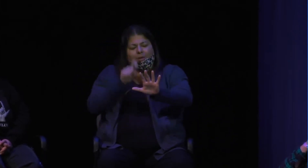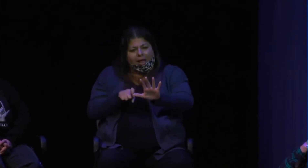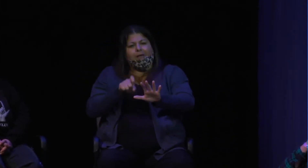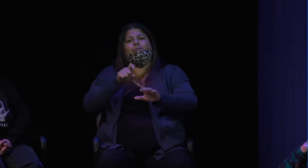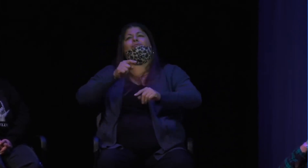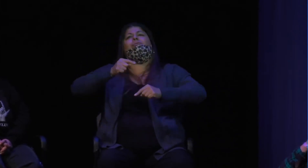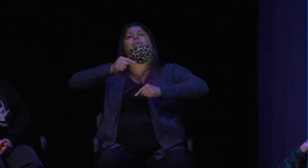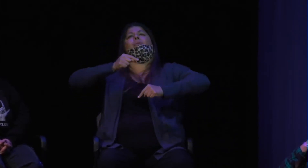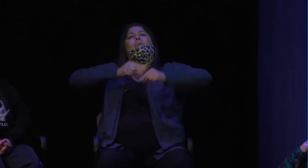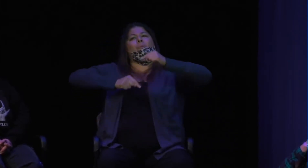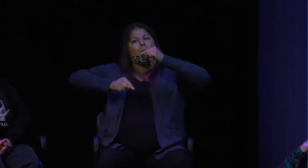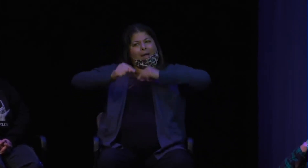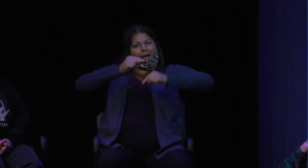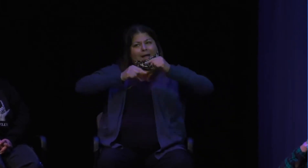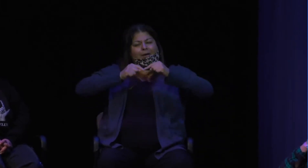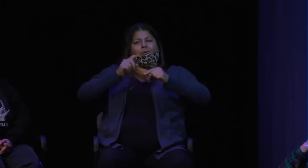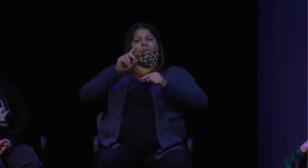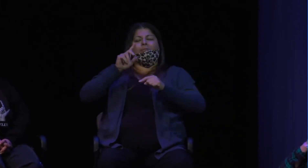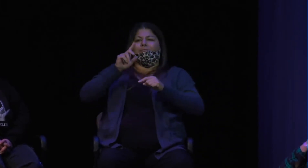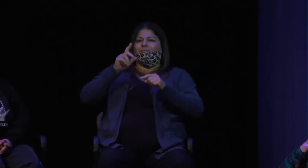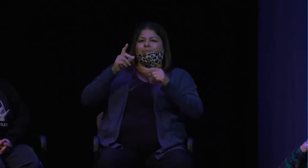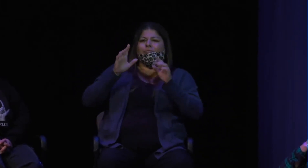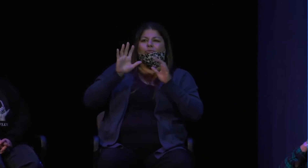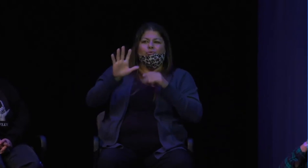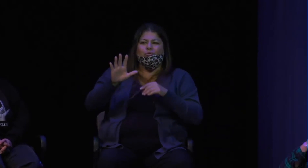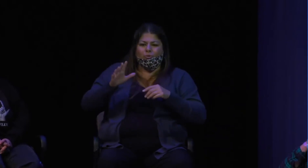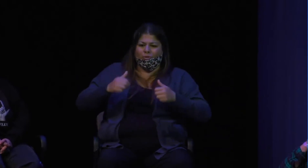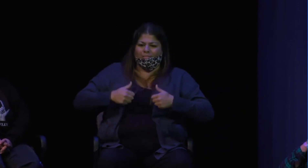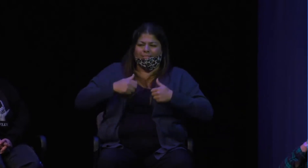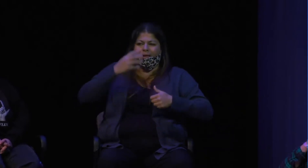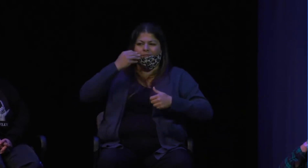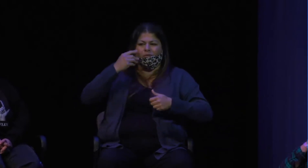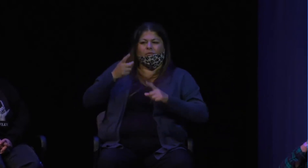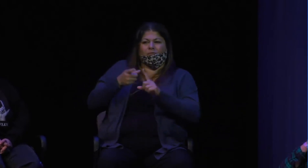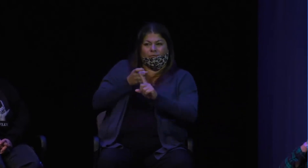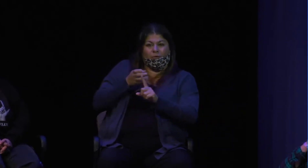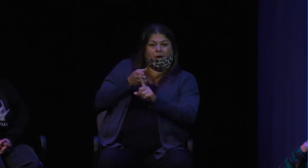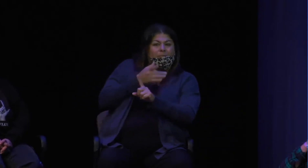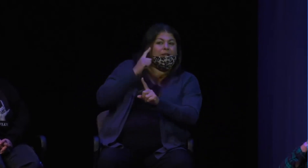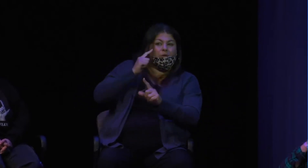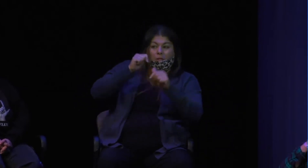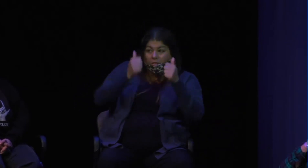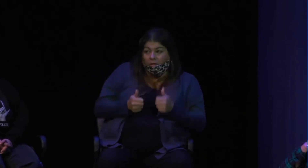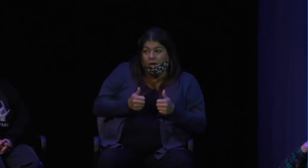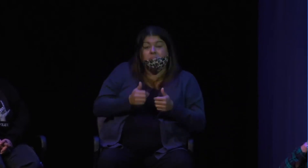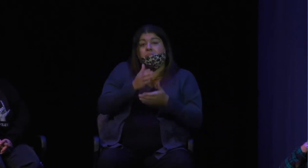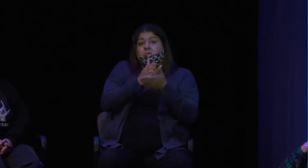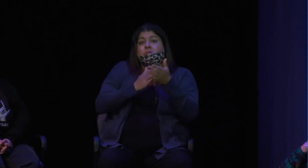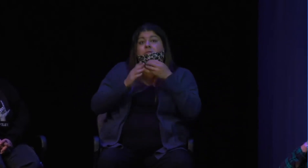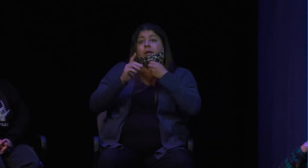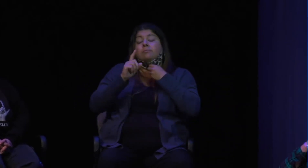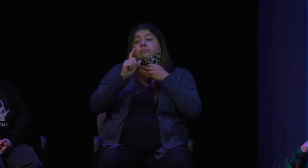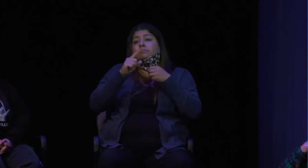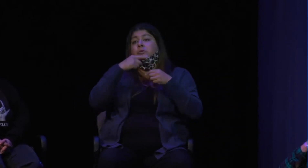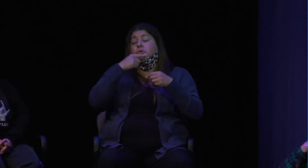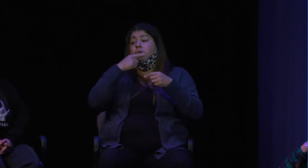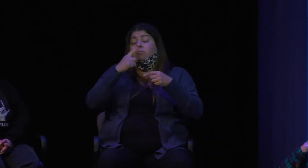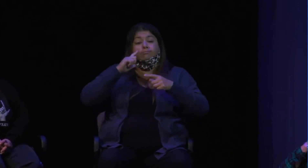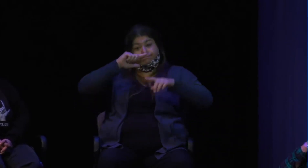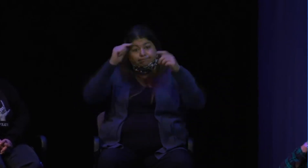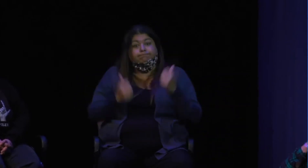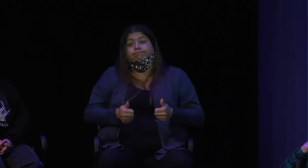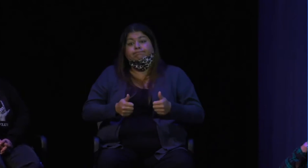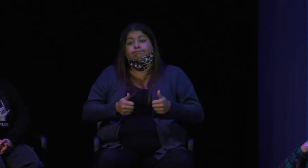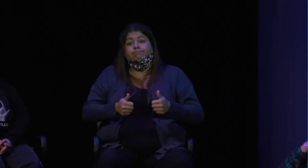wait, you just talked. I thought you could hear. So there's a lot of going back from that. I experienced some of